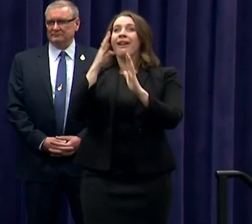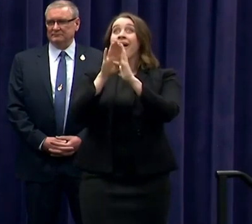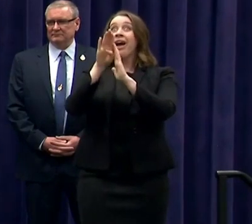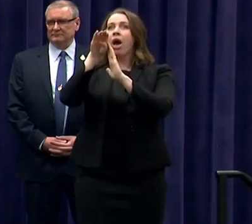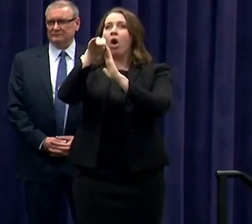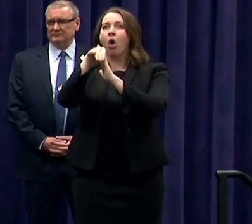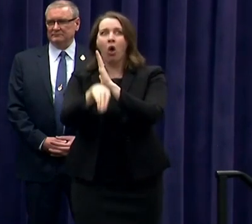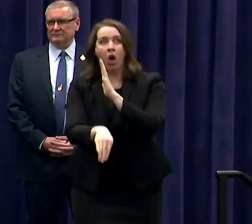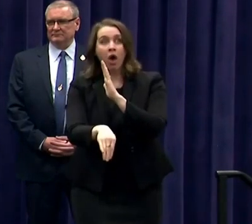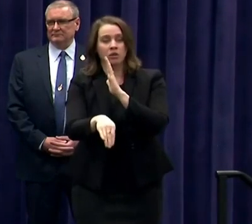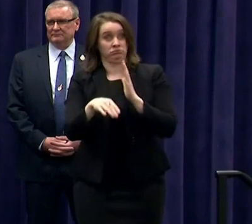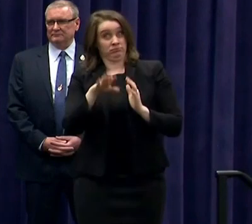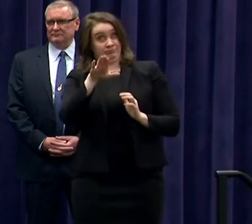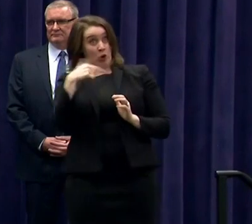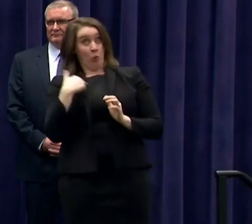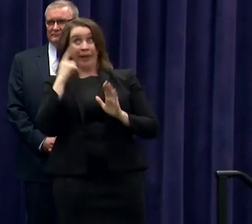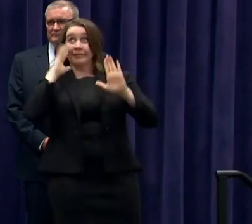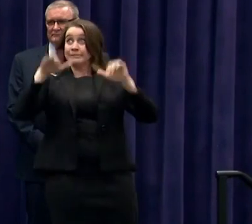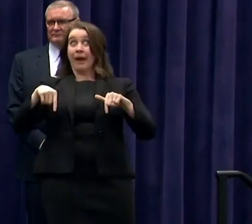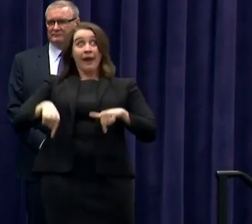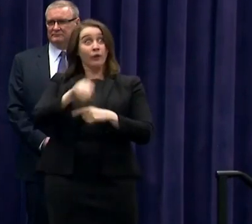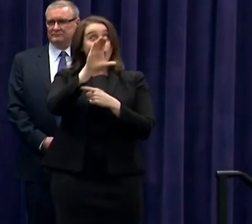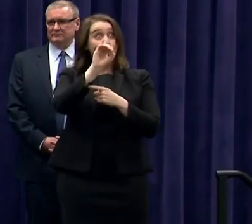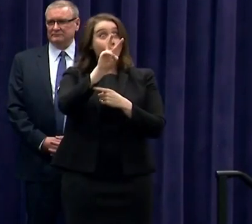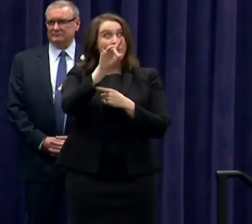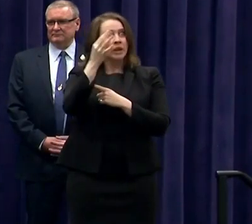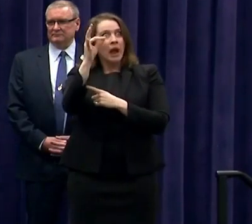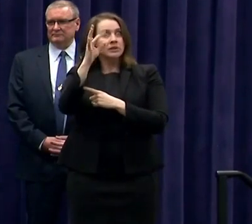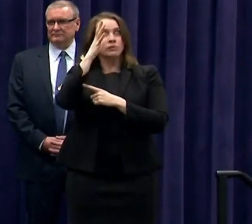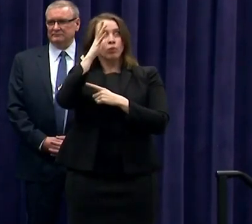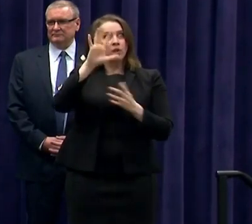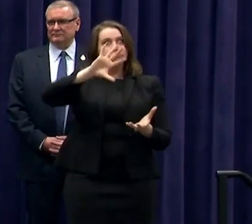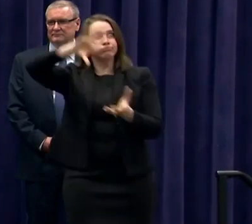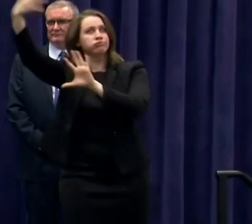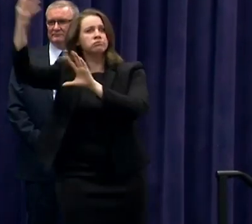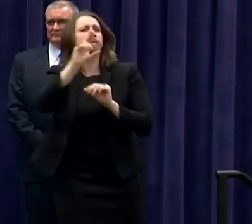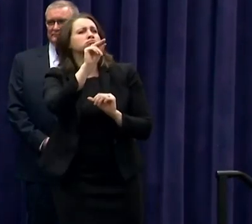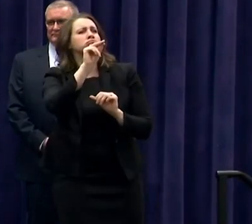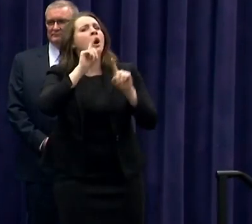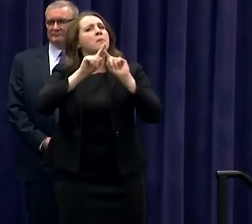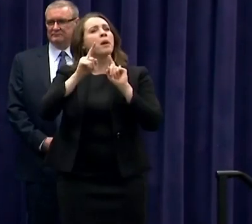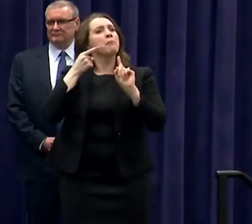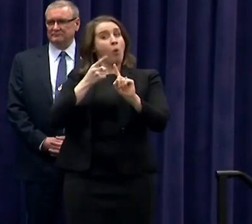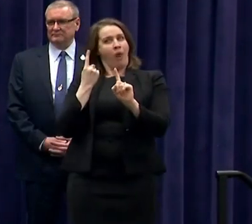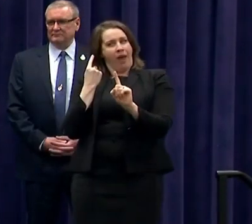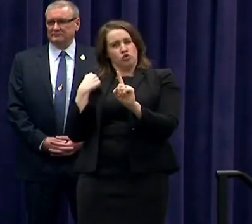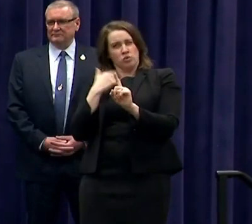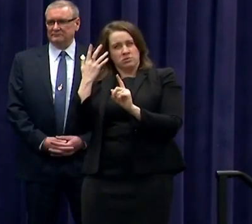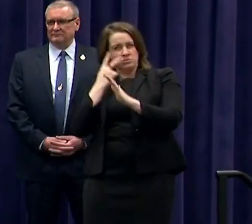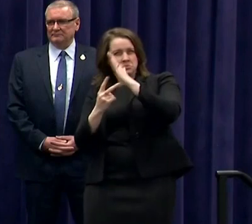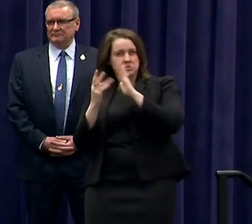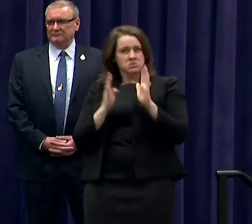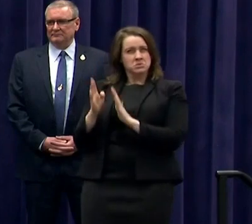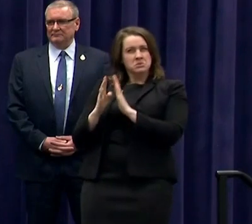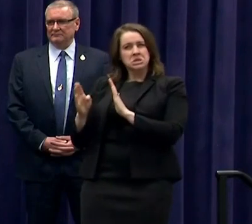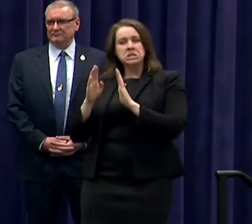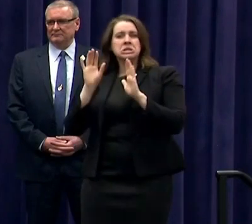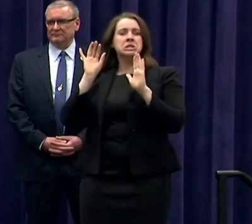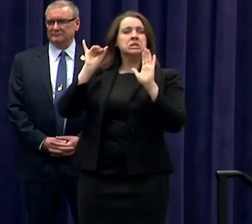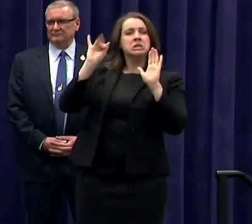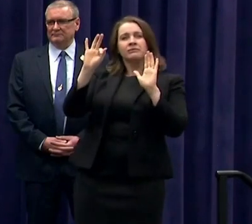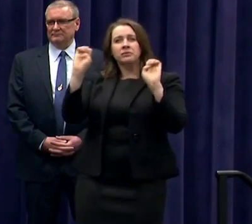Now, nobody anticipated that it would be due to a pandemic, but we built the budget this year to be able to be responsive to